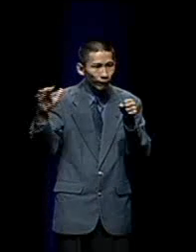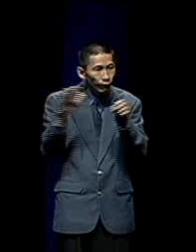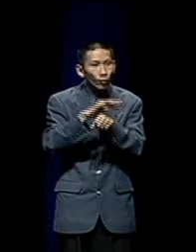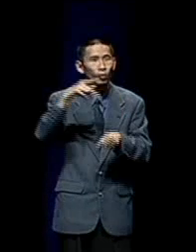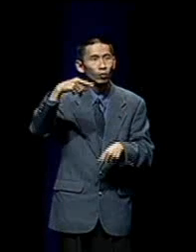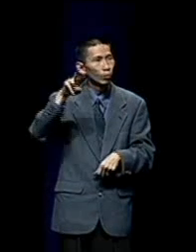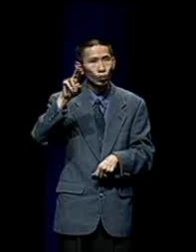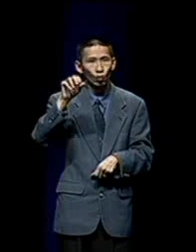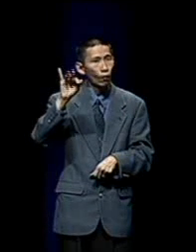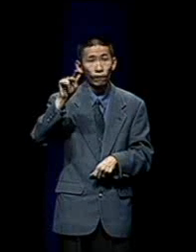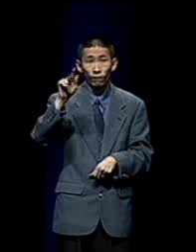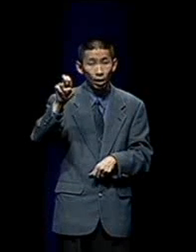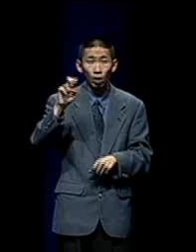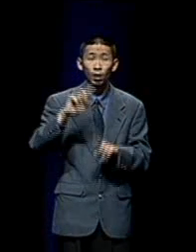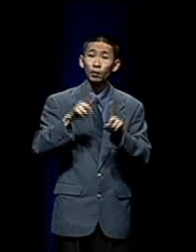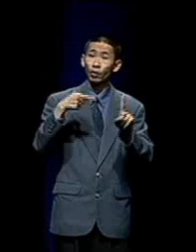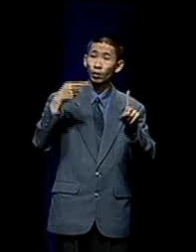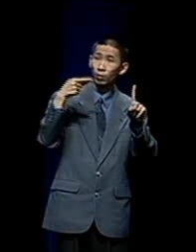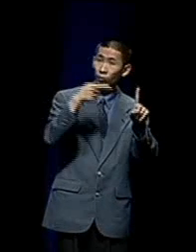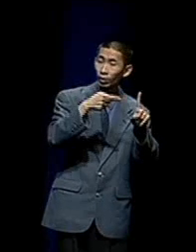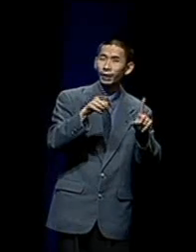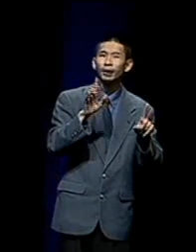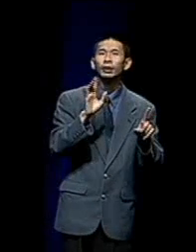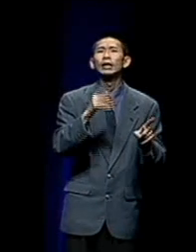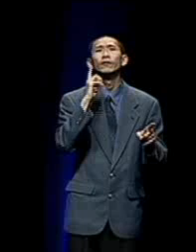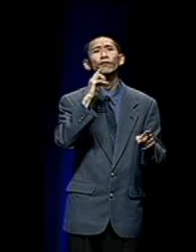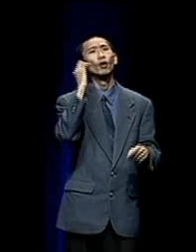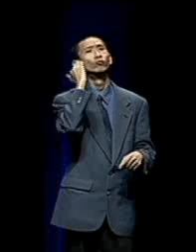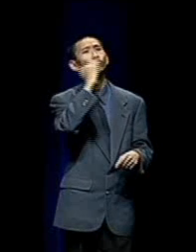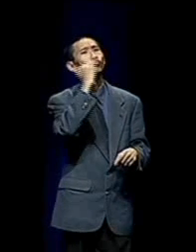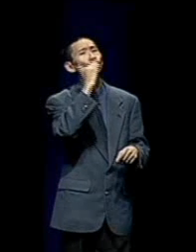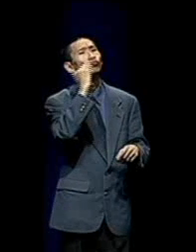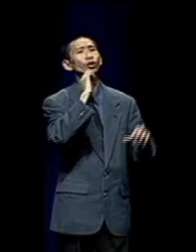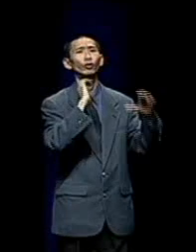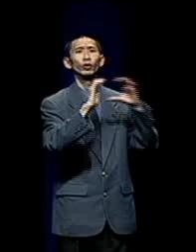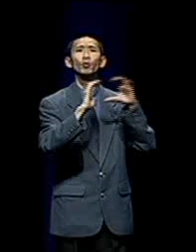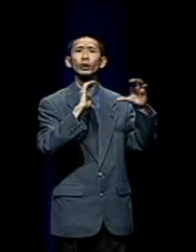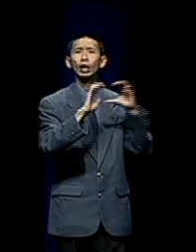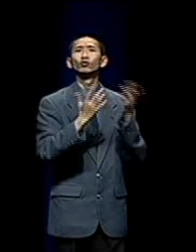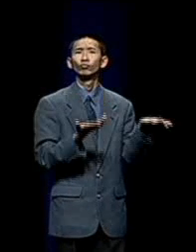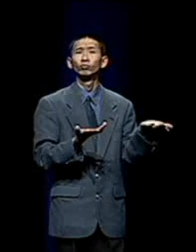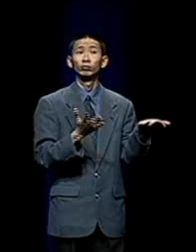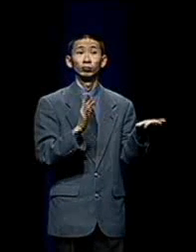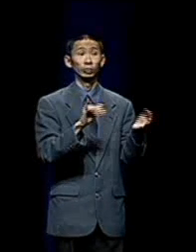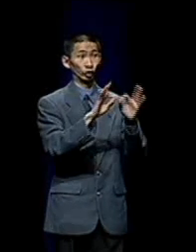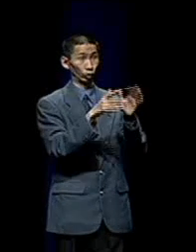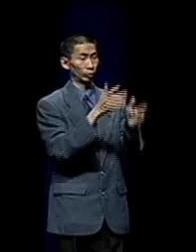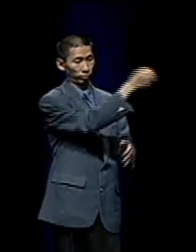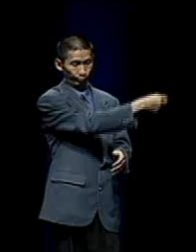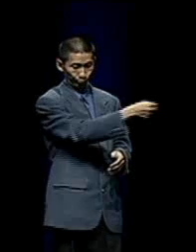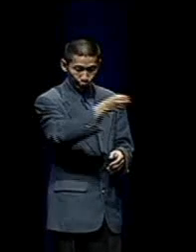is this is everyday communication, okay, that this interpreter can